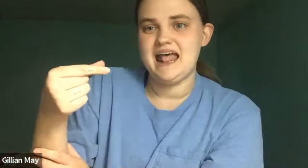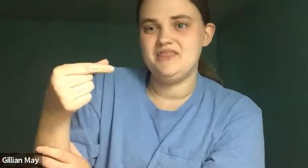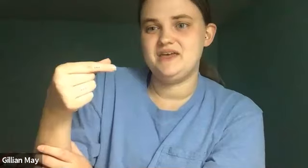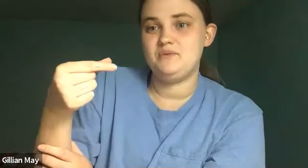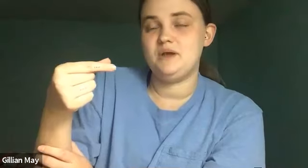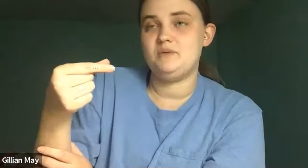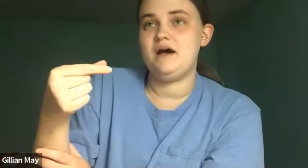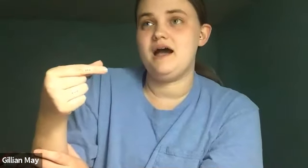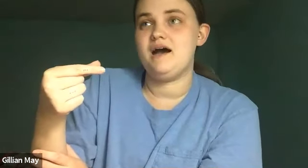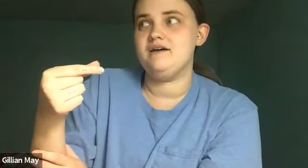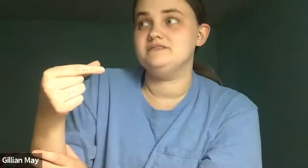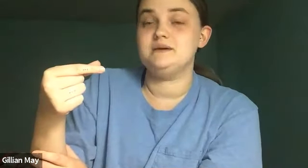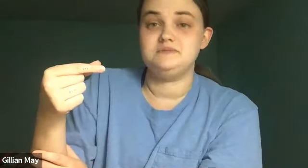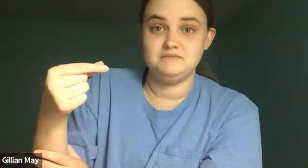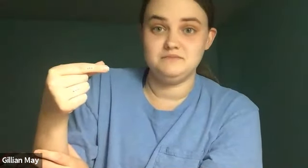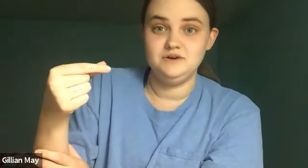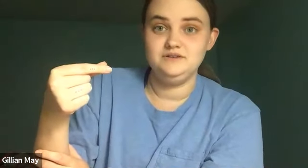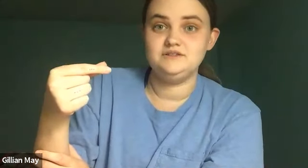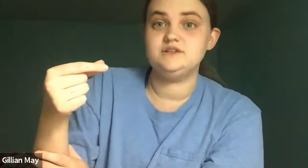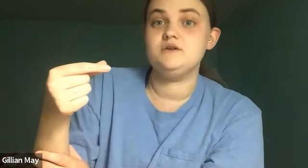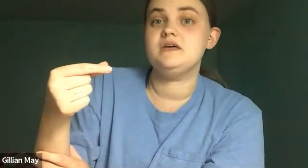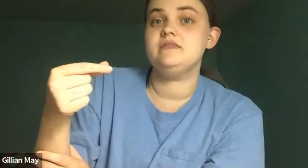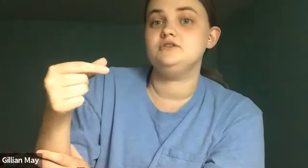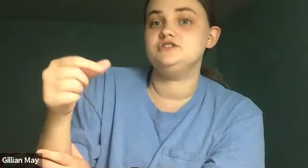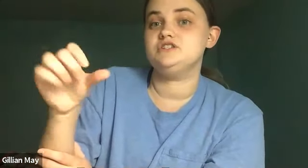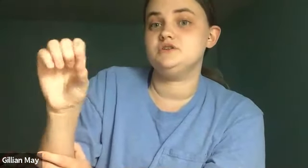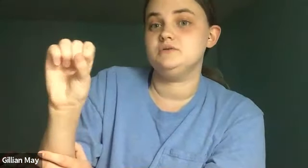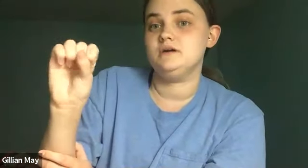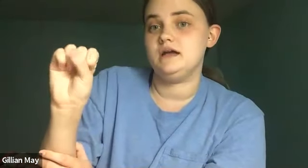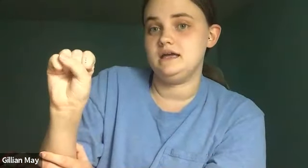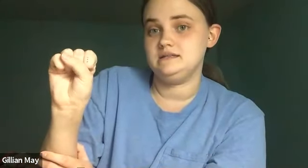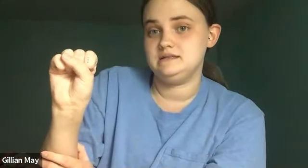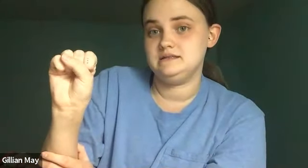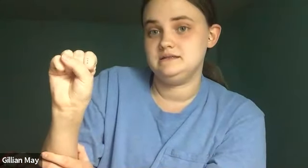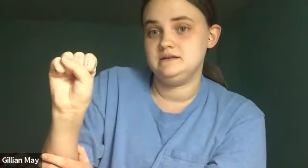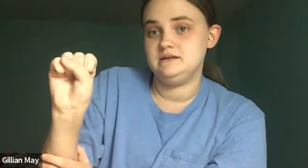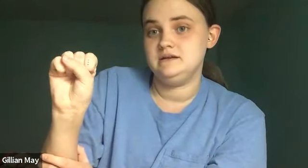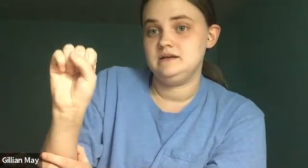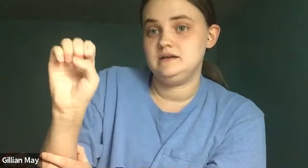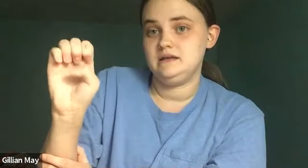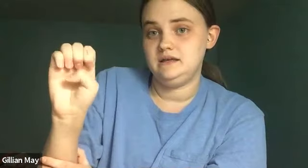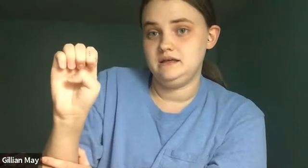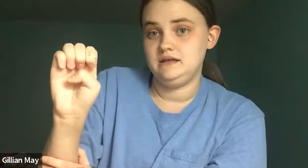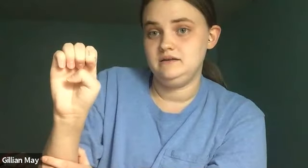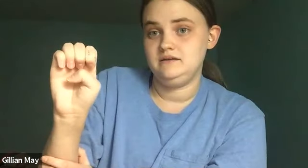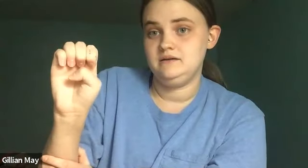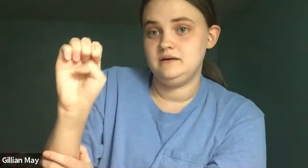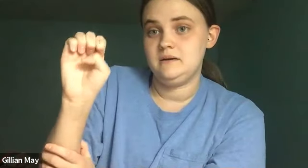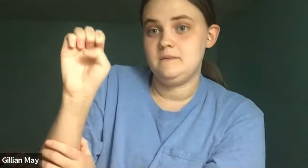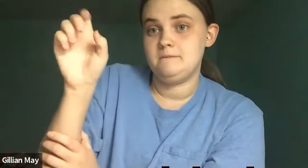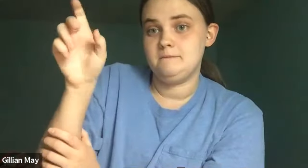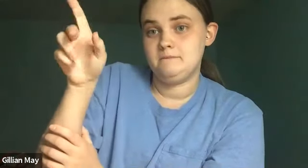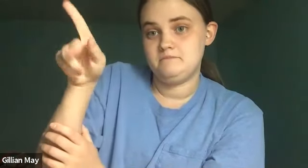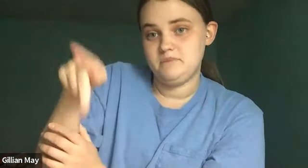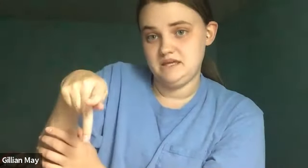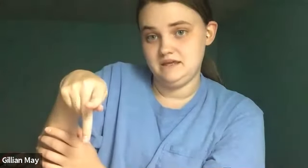And then we will have September. So then you'll just do S, E,